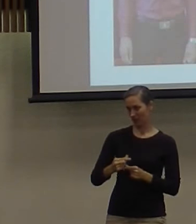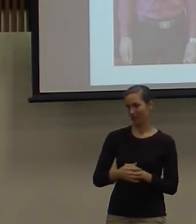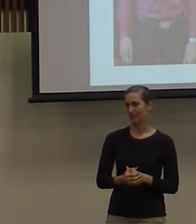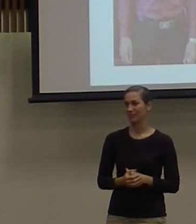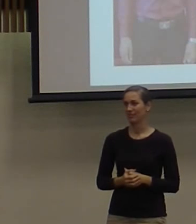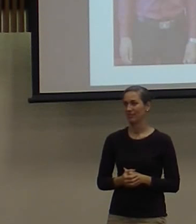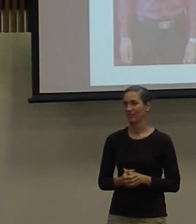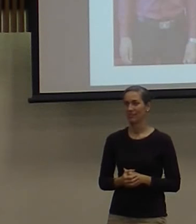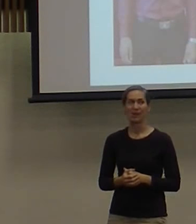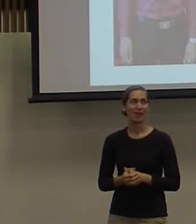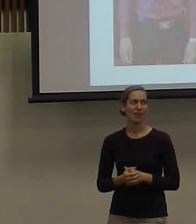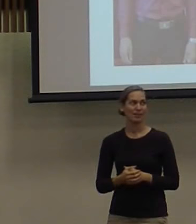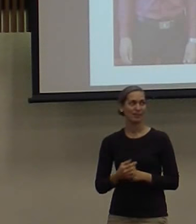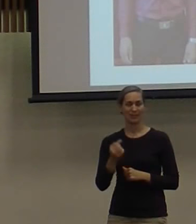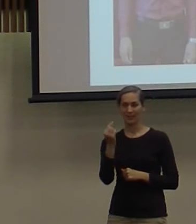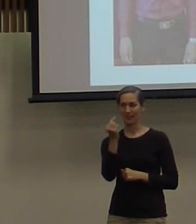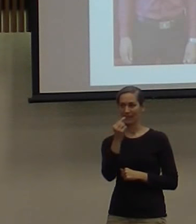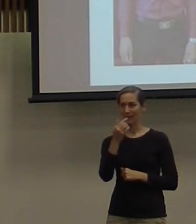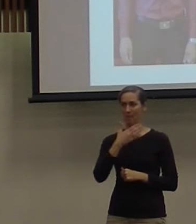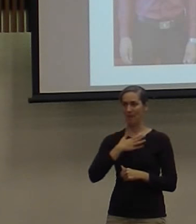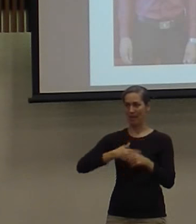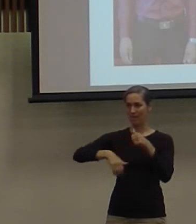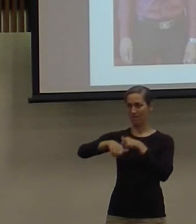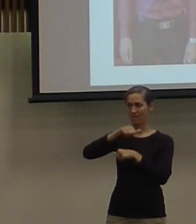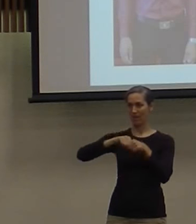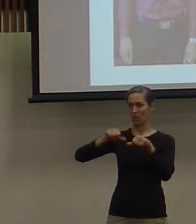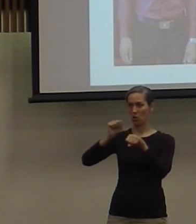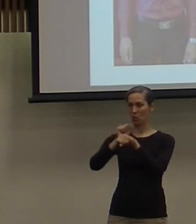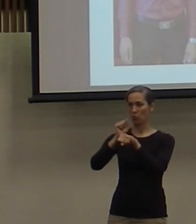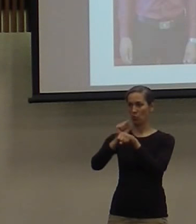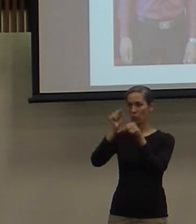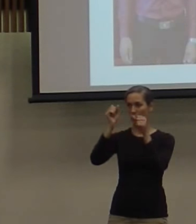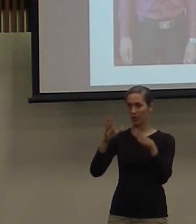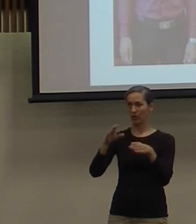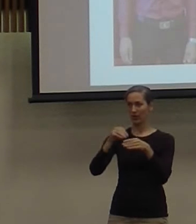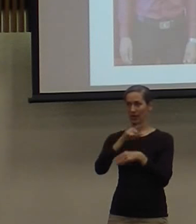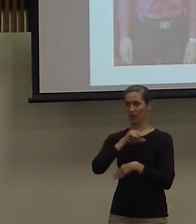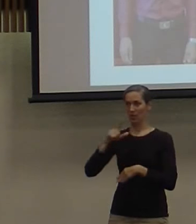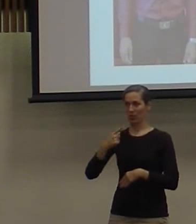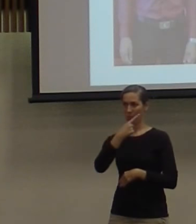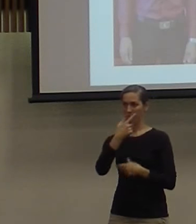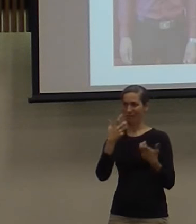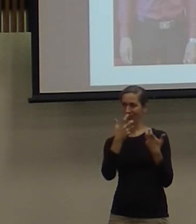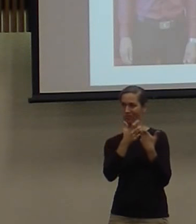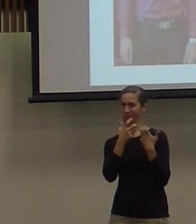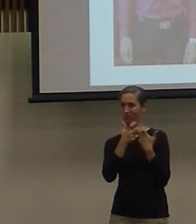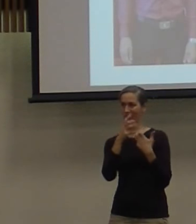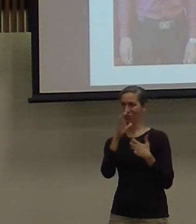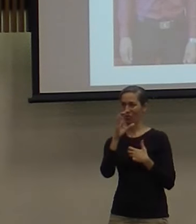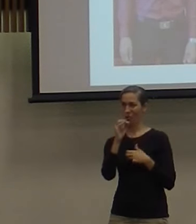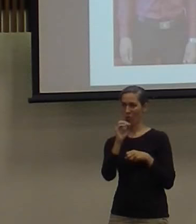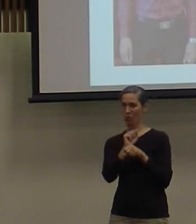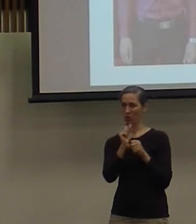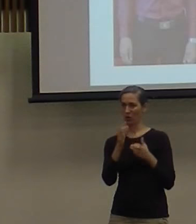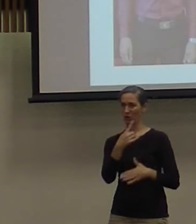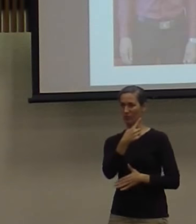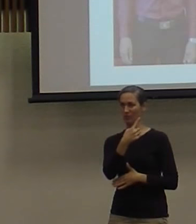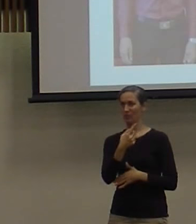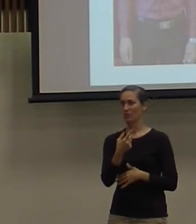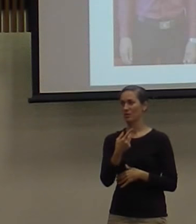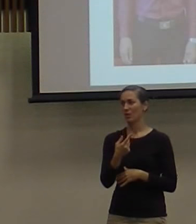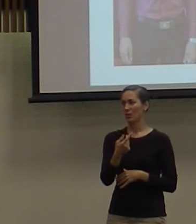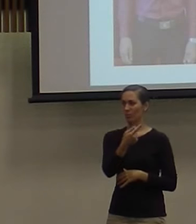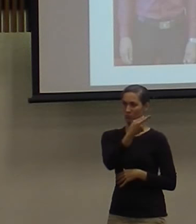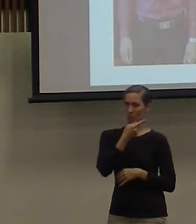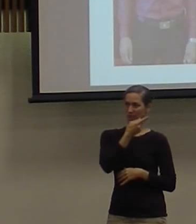that my fellow uh, worker in the Lord right now, in the field right now. And so both of us were trained under